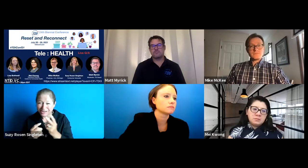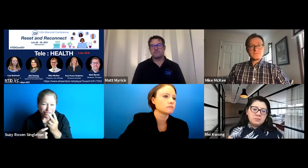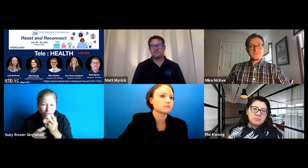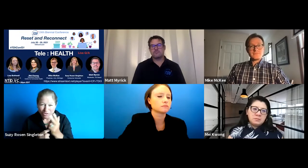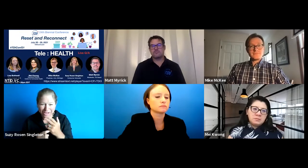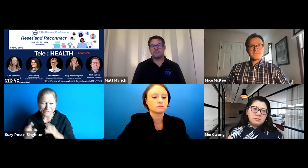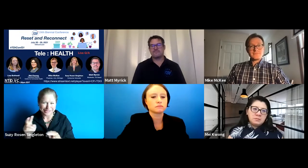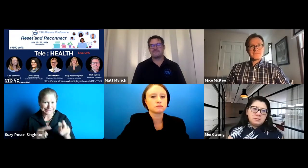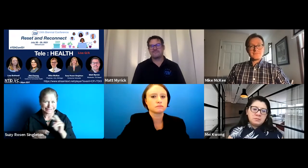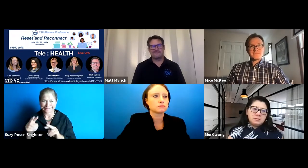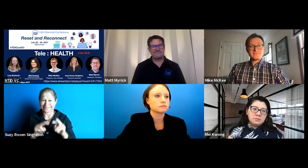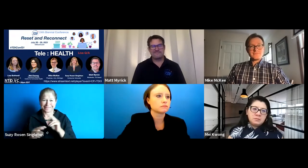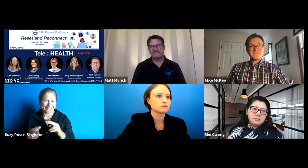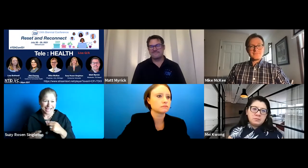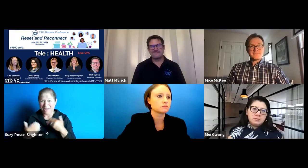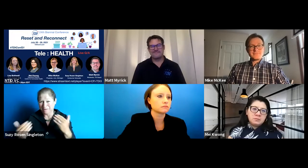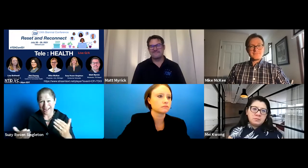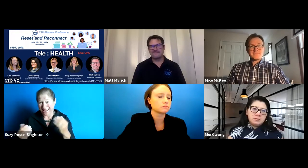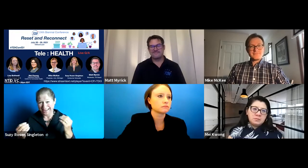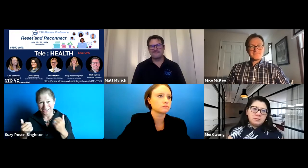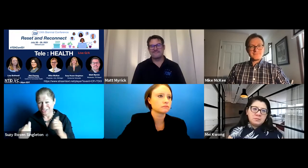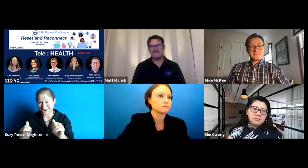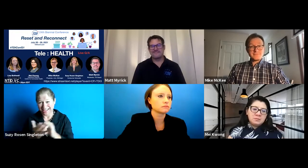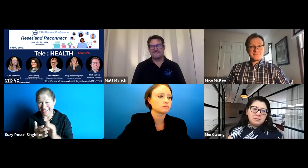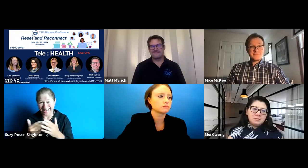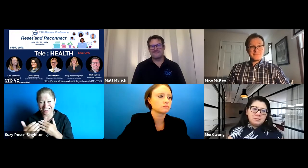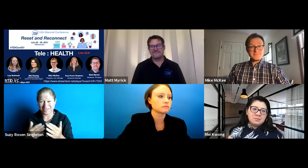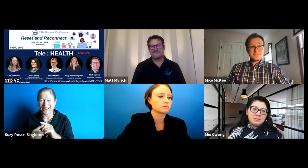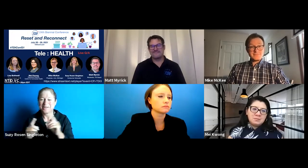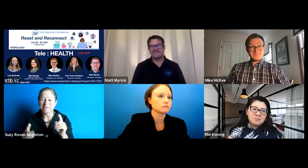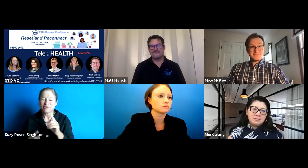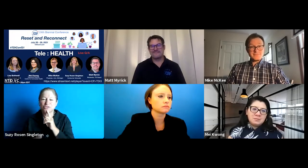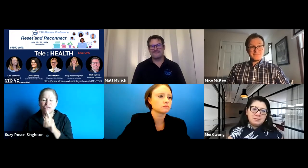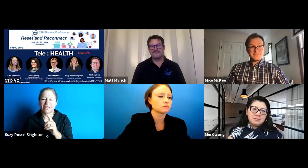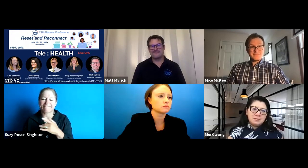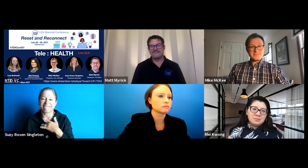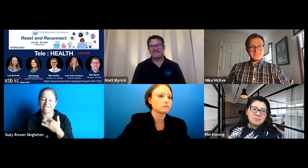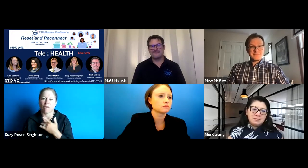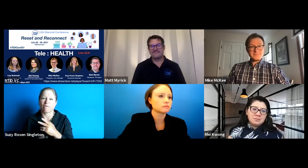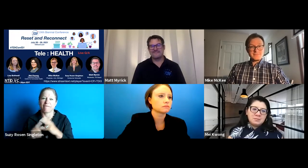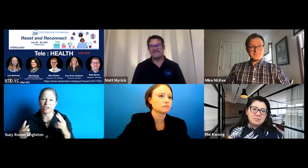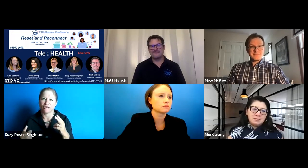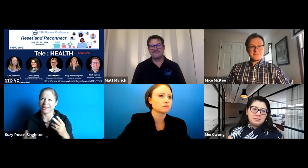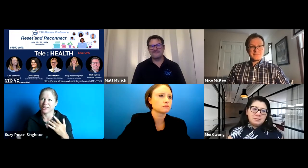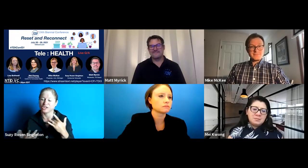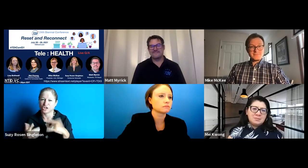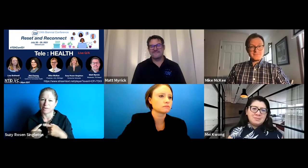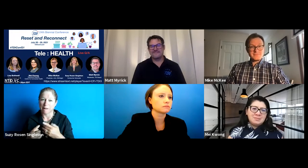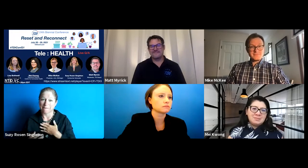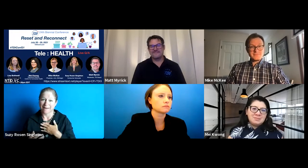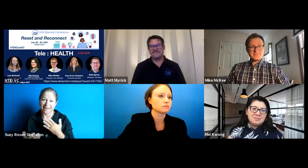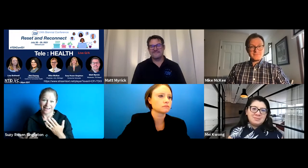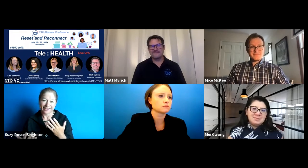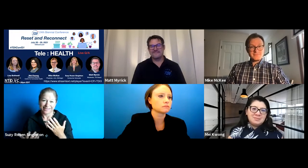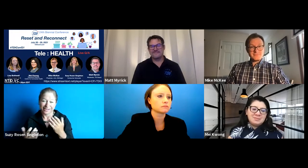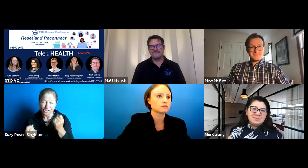that they told me to take 8 Advils every 2 or 3 hours, right? I mean, I did that regardless of whether that was exactly